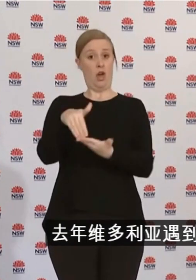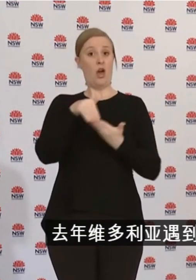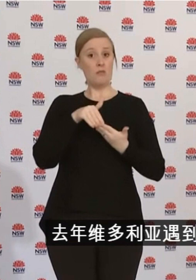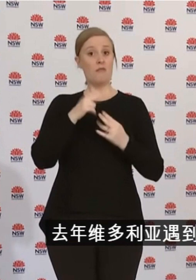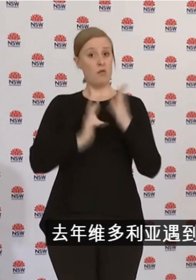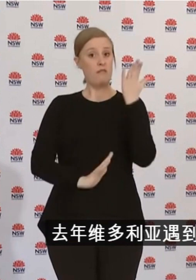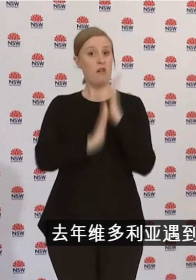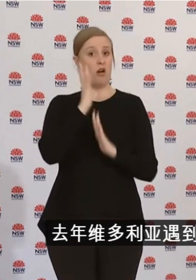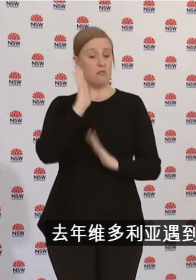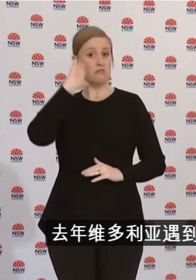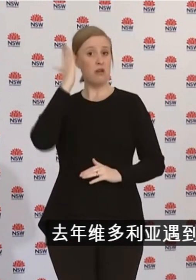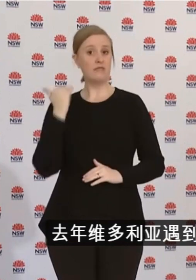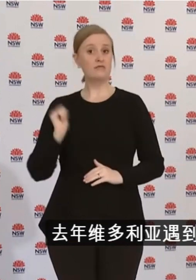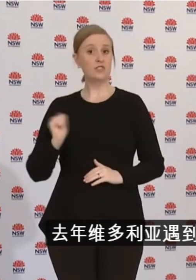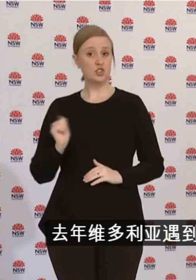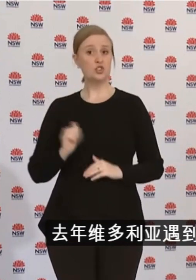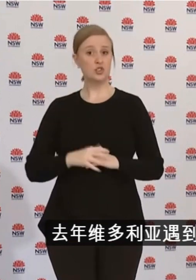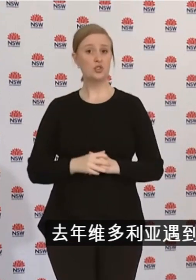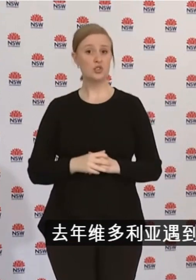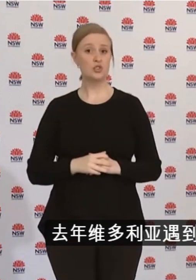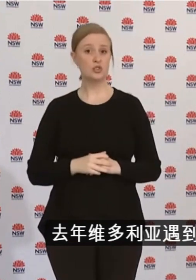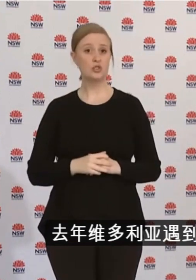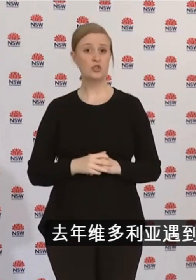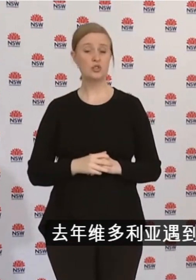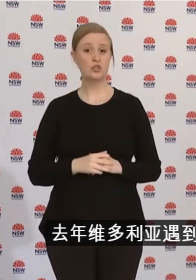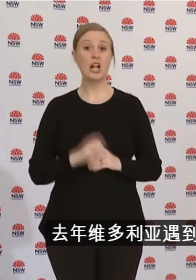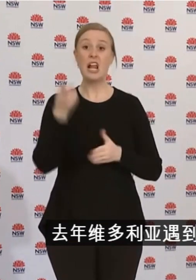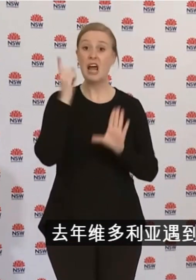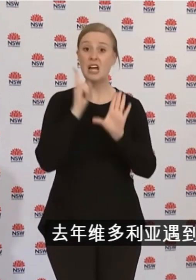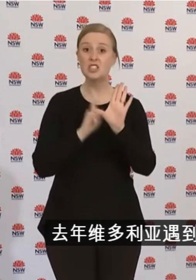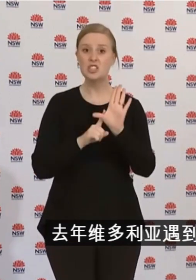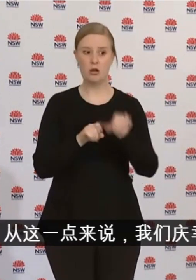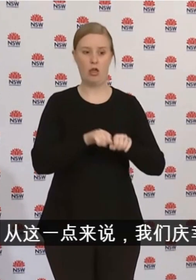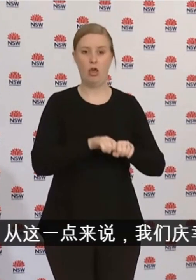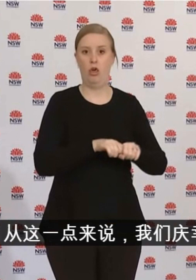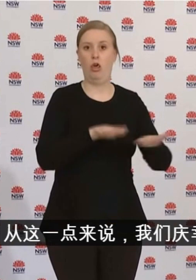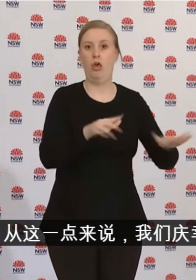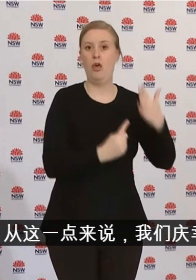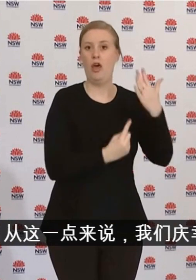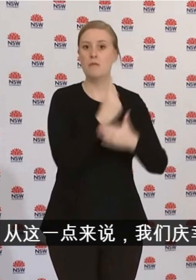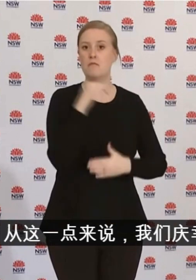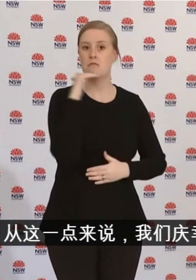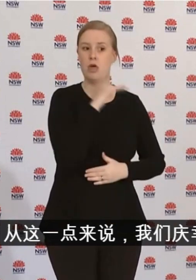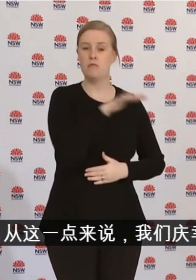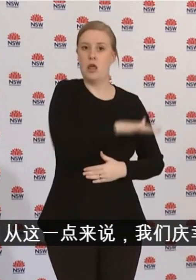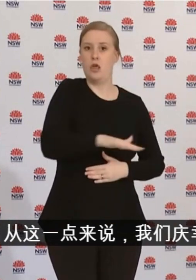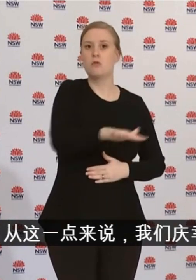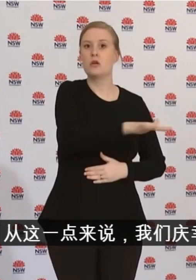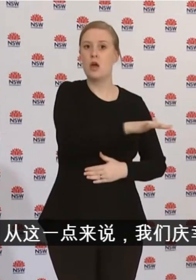help. Last year when Victoria was in trouble, and from this end we